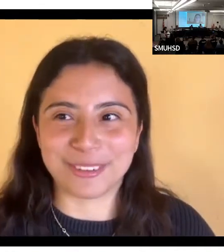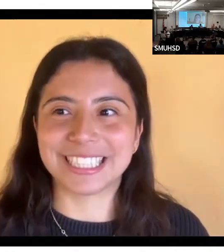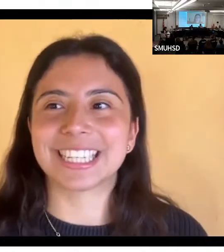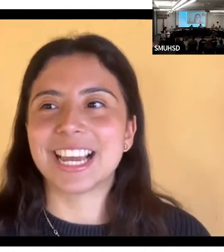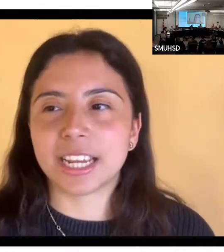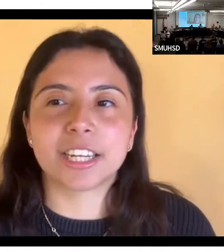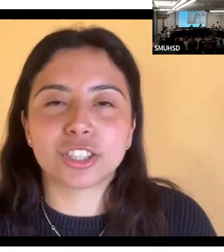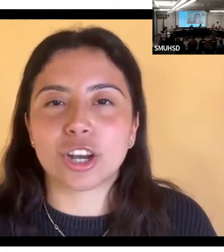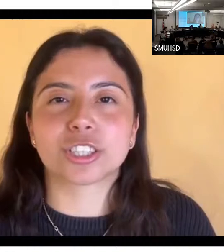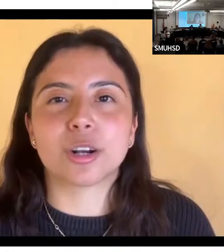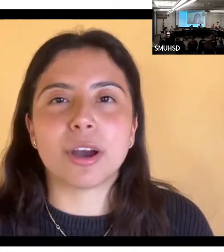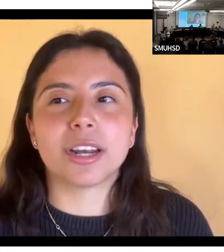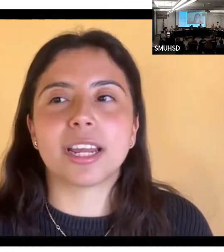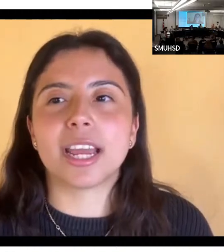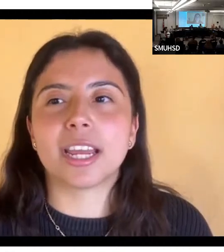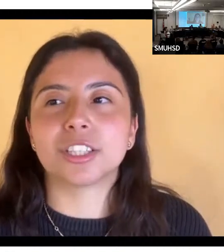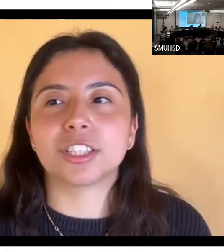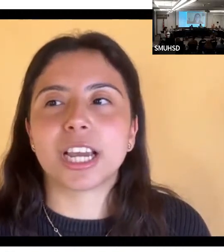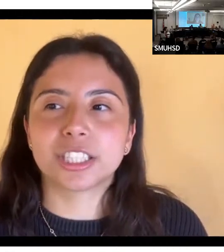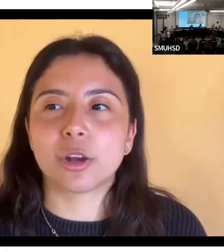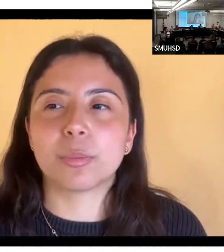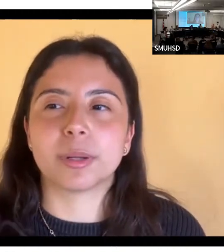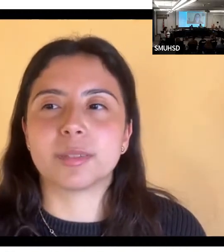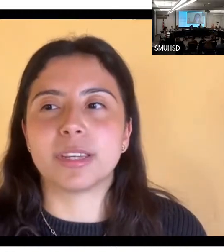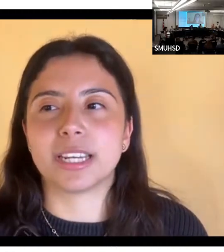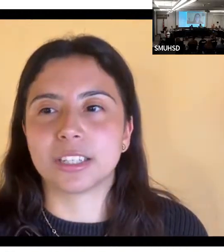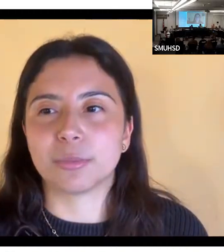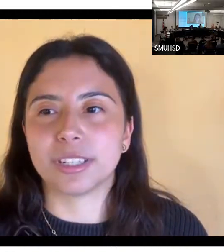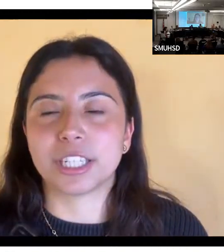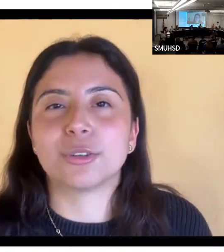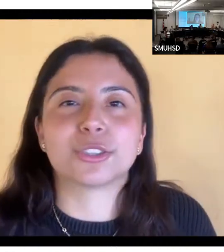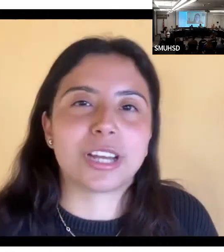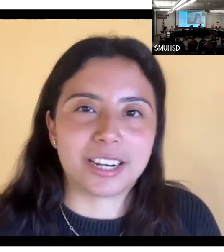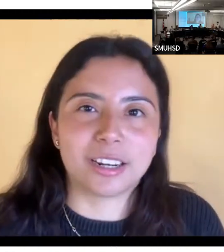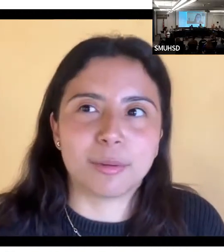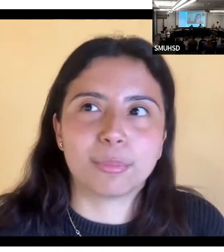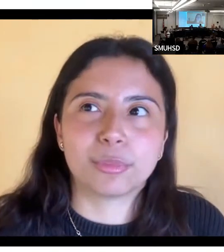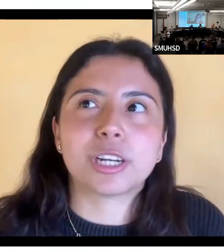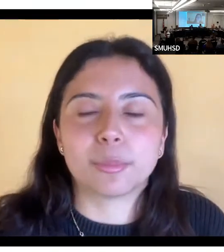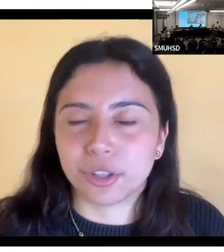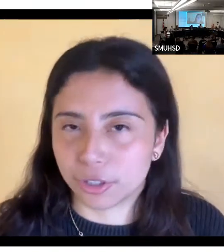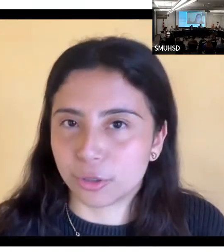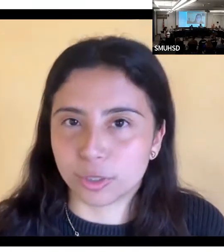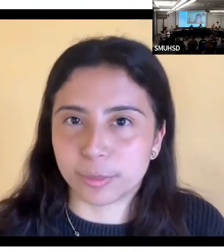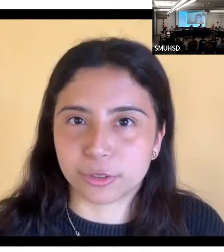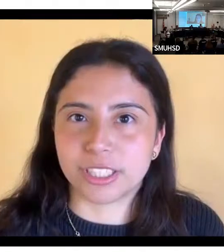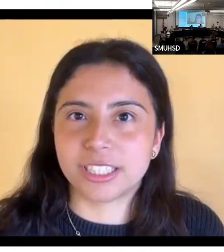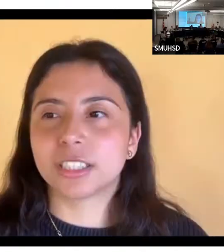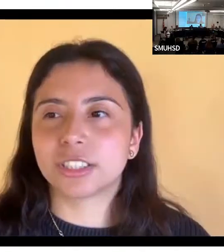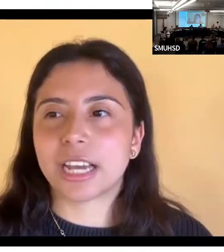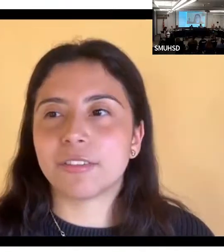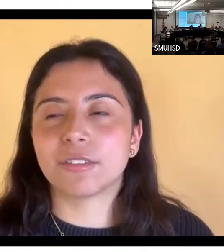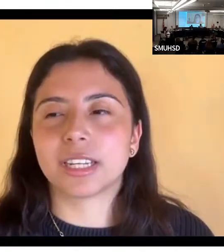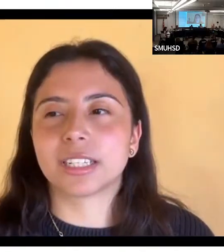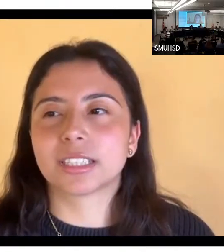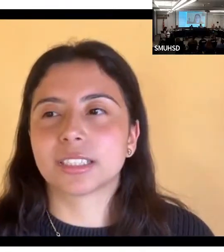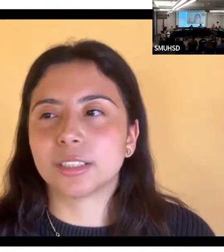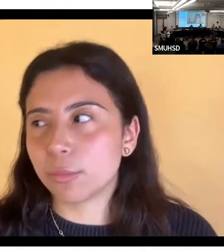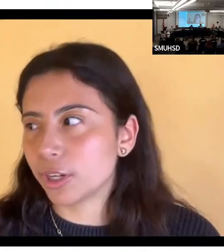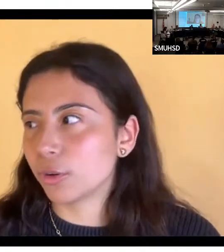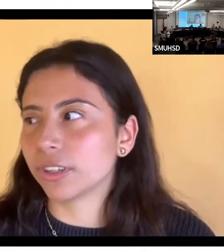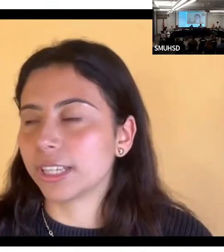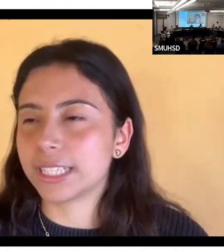everywhere at once. And I later talked to her about it, and she actually opened up to me and told me that she also had a brother who was special needs. To have